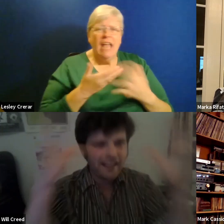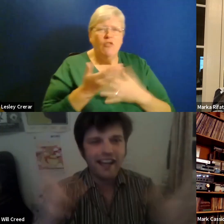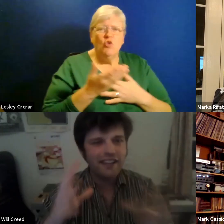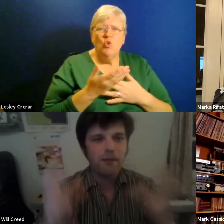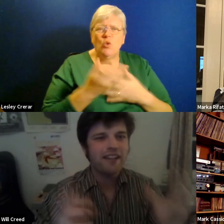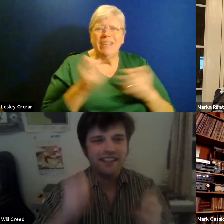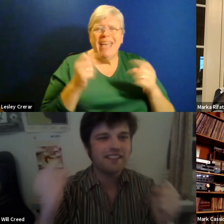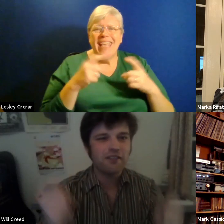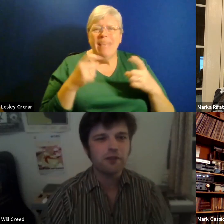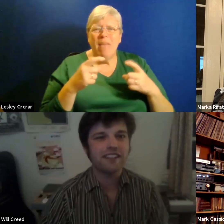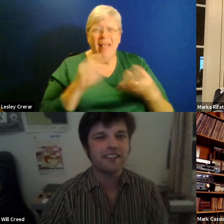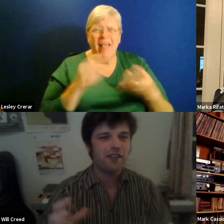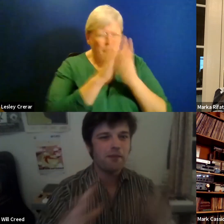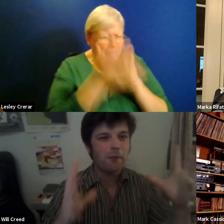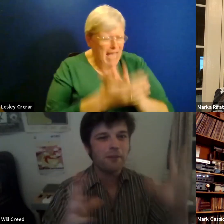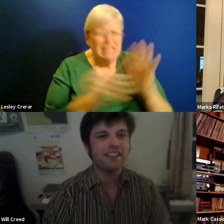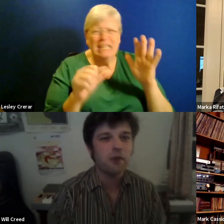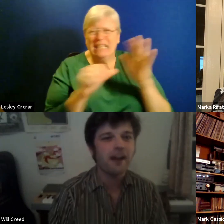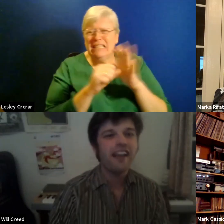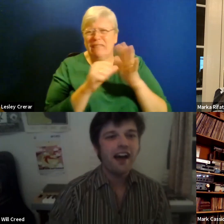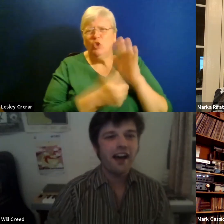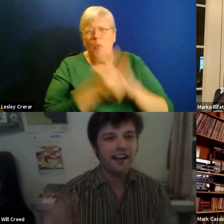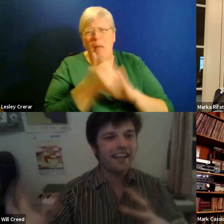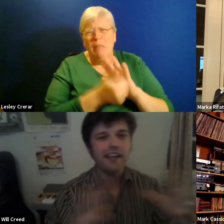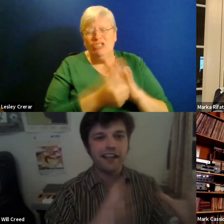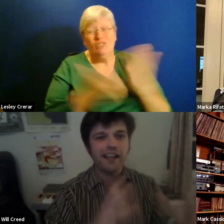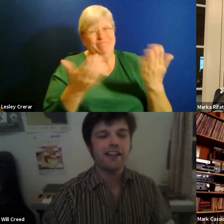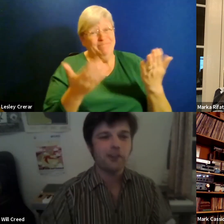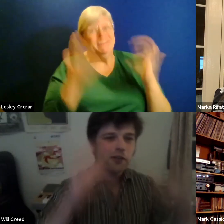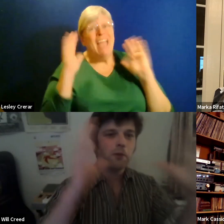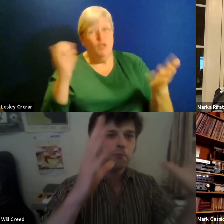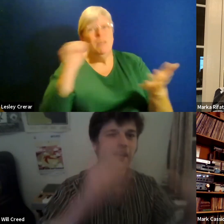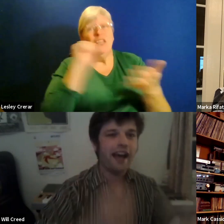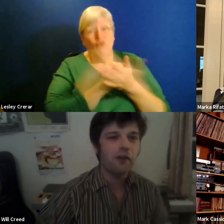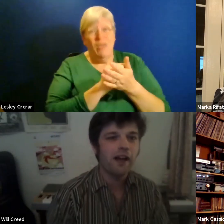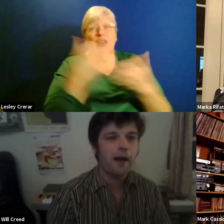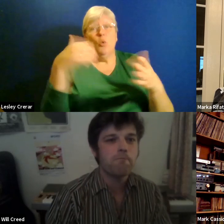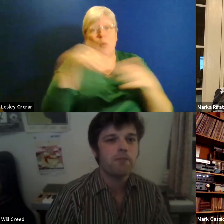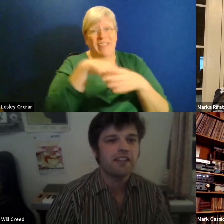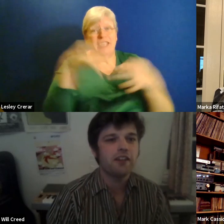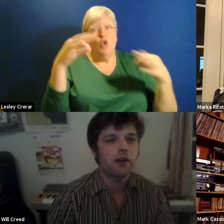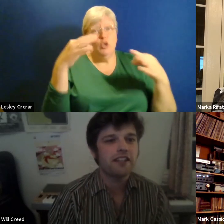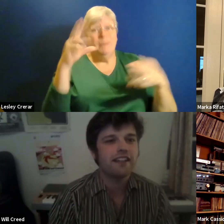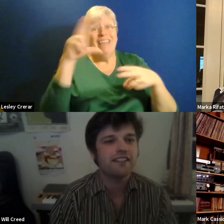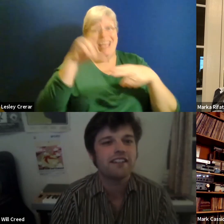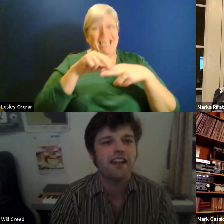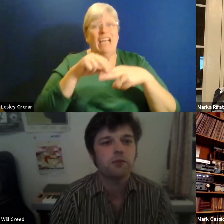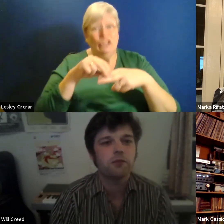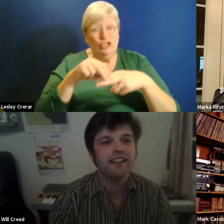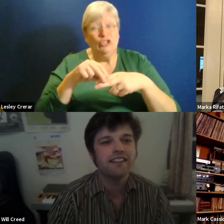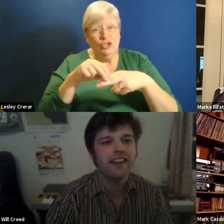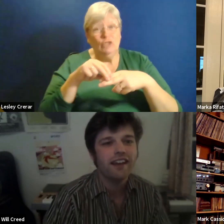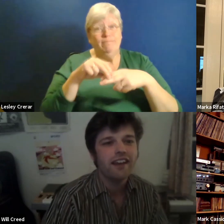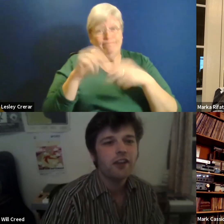something like that, and it's messy and it's difficult to kind of like publish anywhere. Get it in a document, put it out, so, you know, send it as an